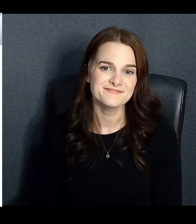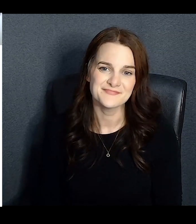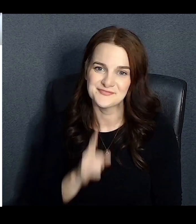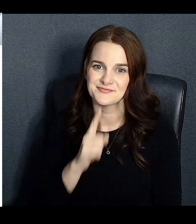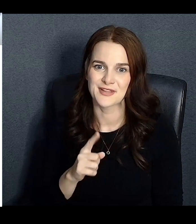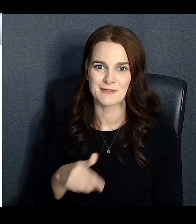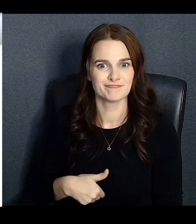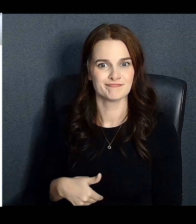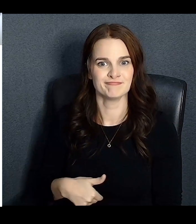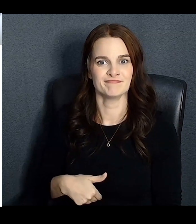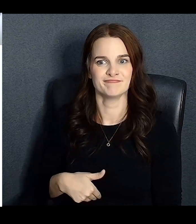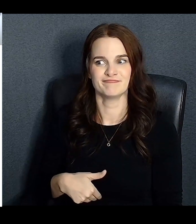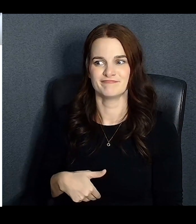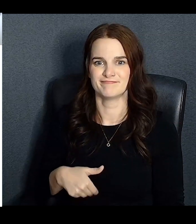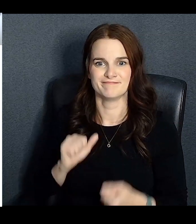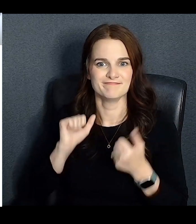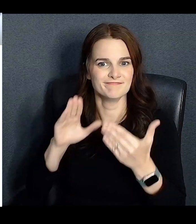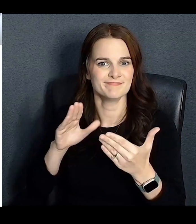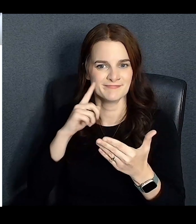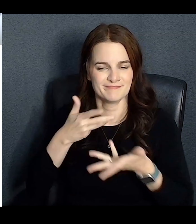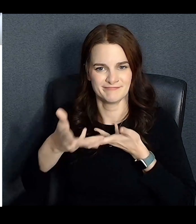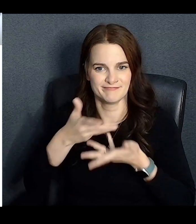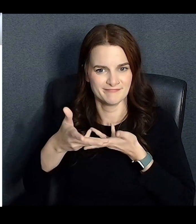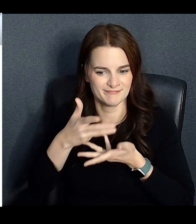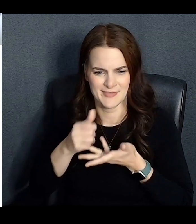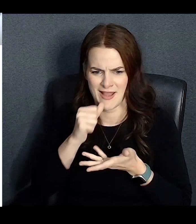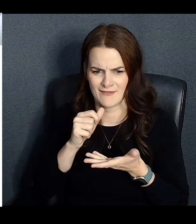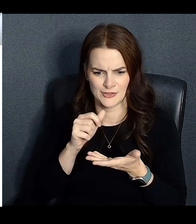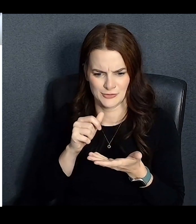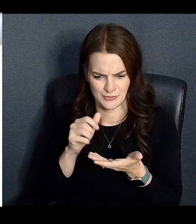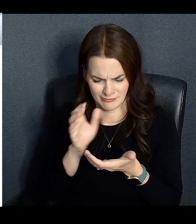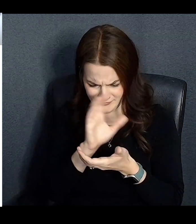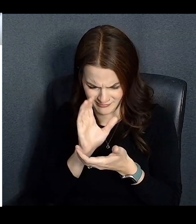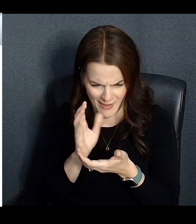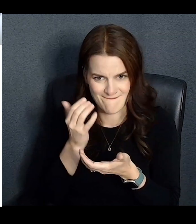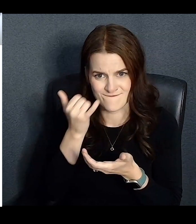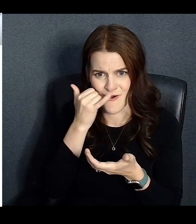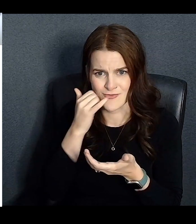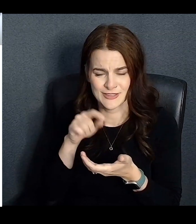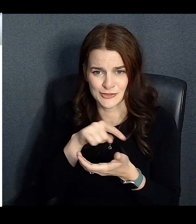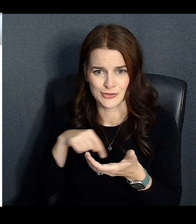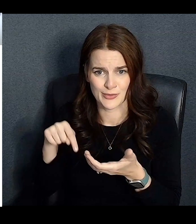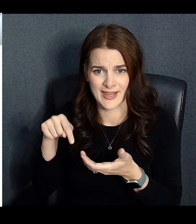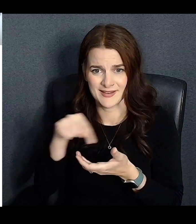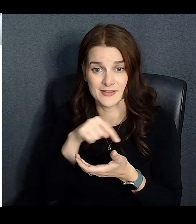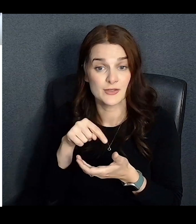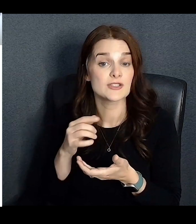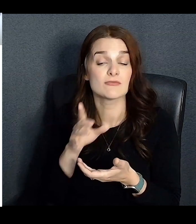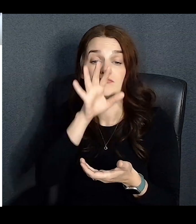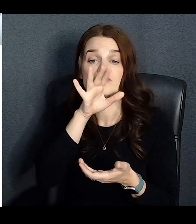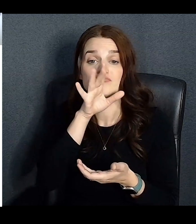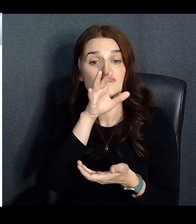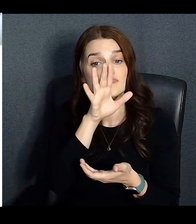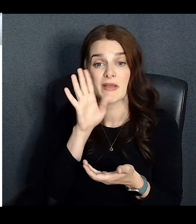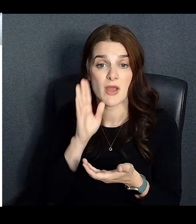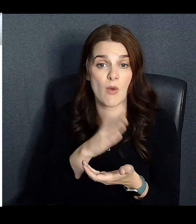interact with your phone and to do many actions without necessarily needing to navigate your phone screen. You could just use your voice to then navigate. The